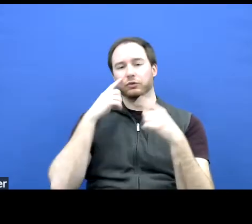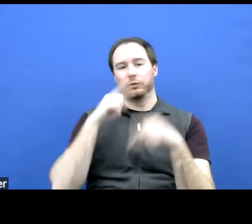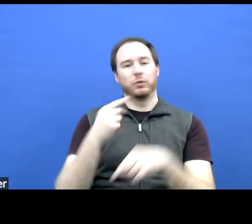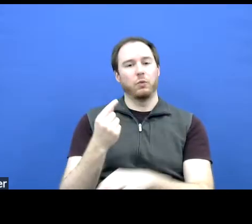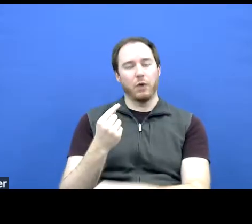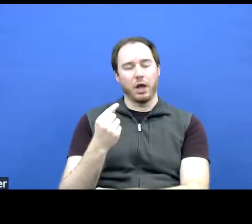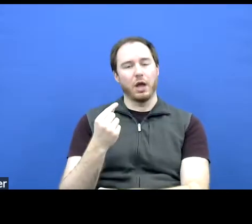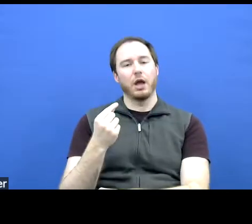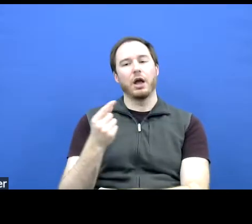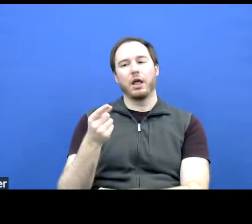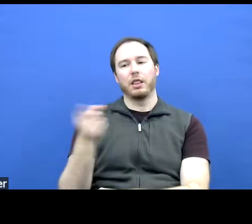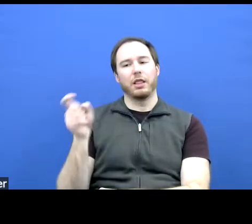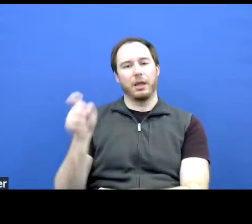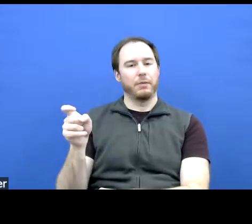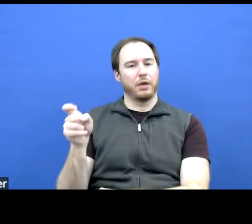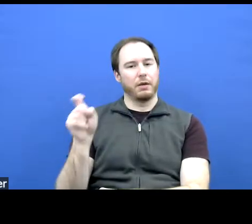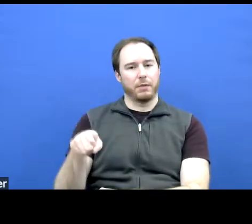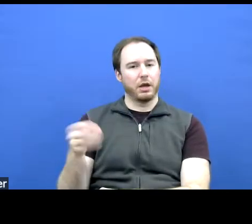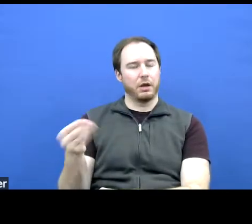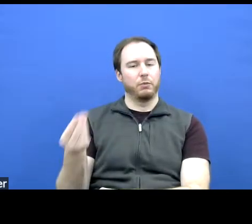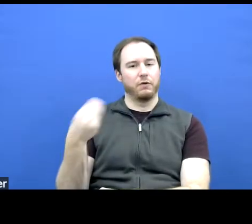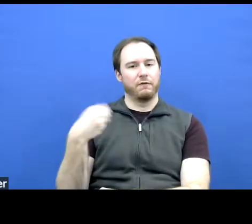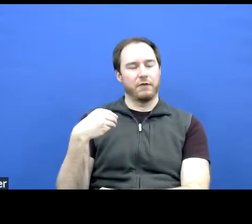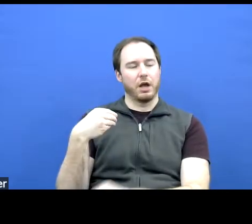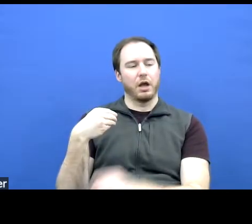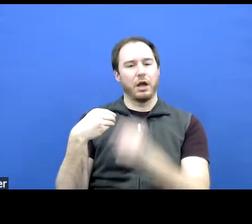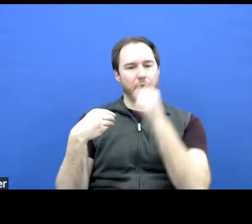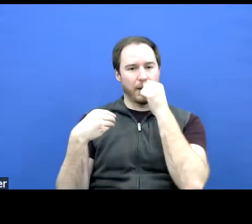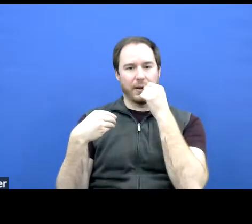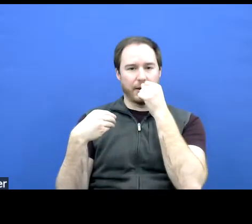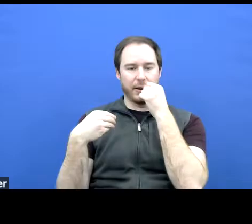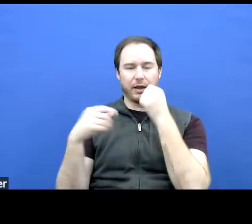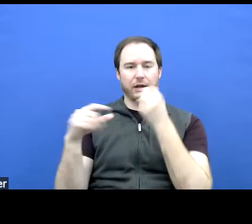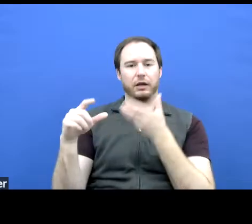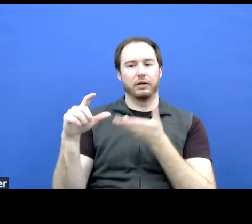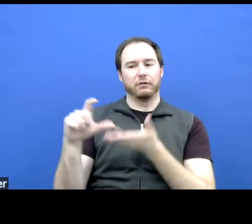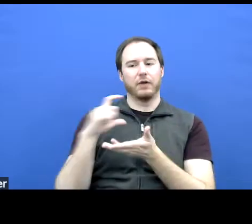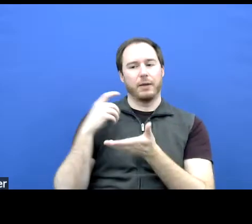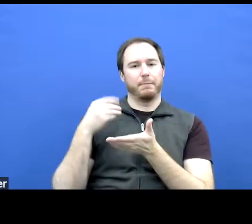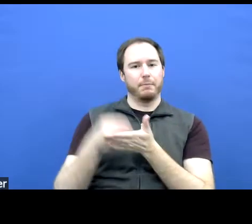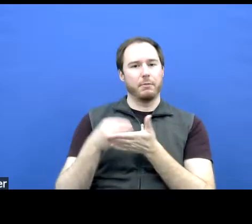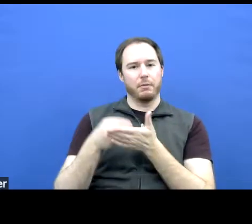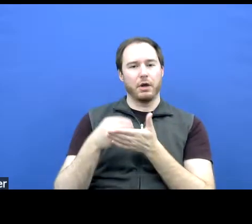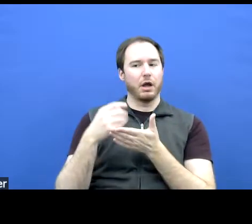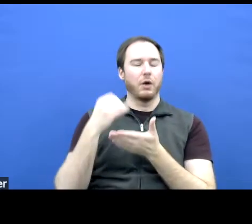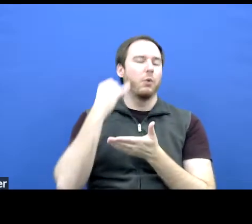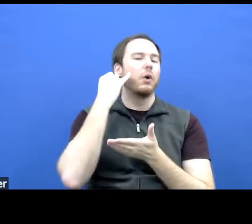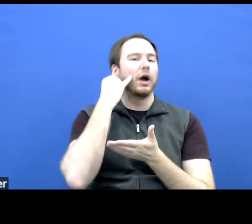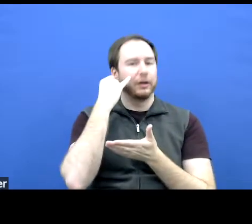basically, they have to provide the money in the event that